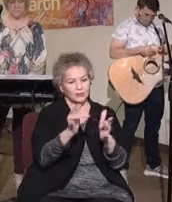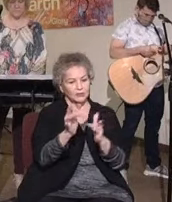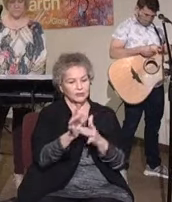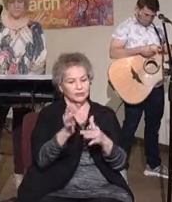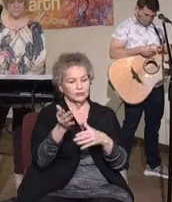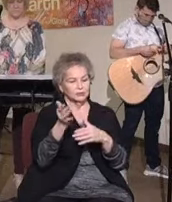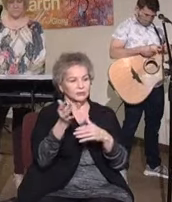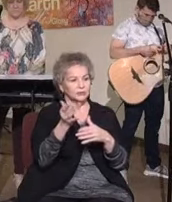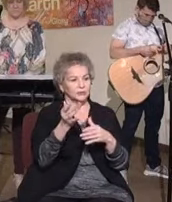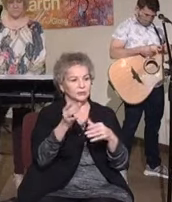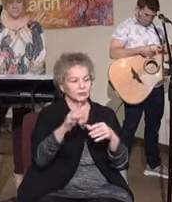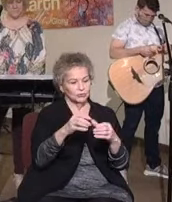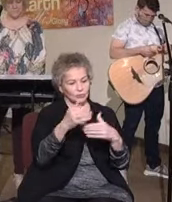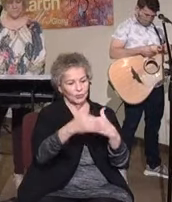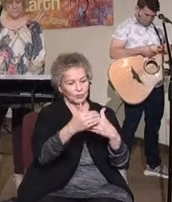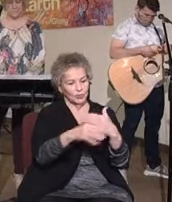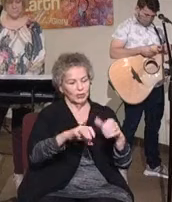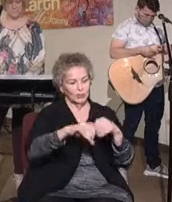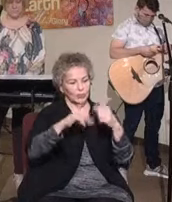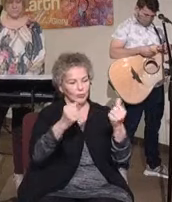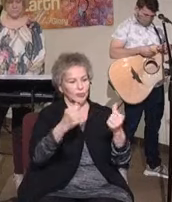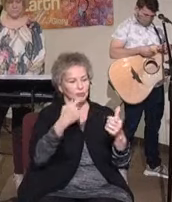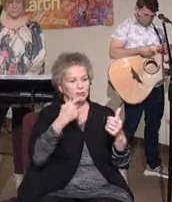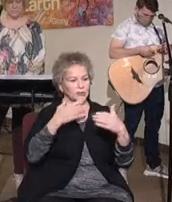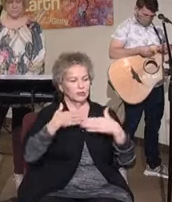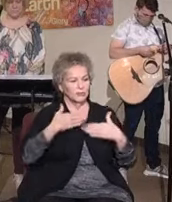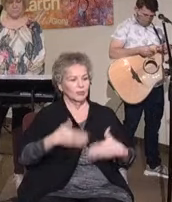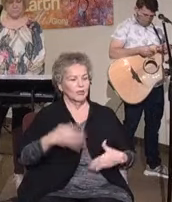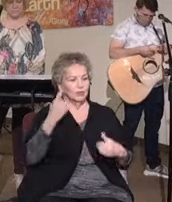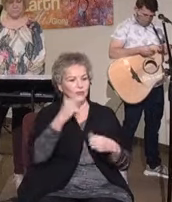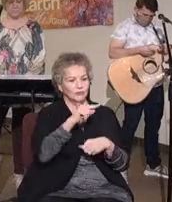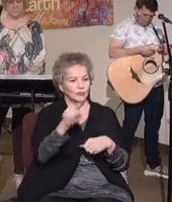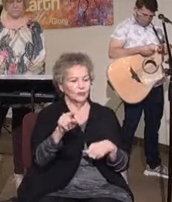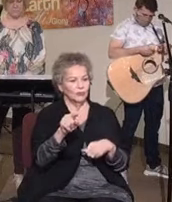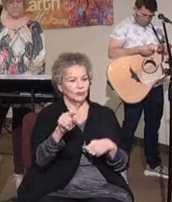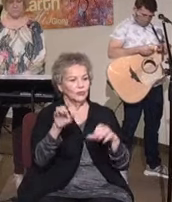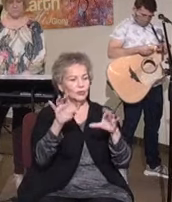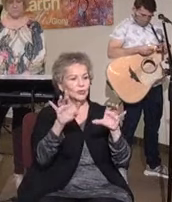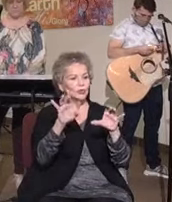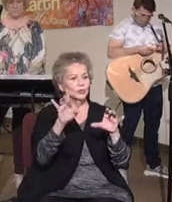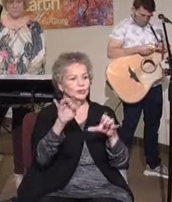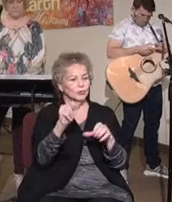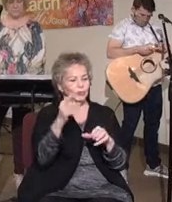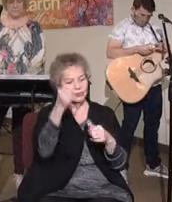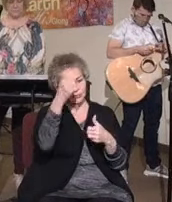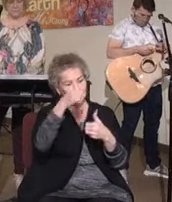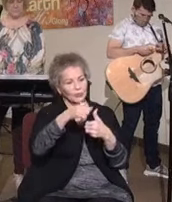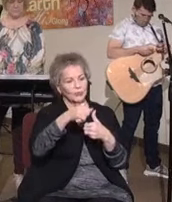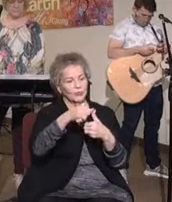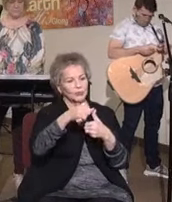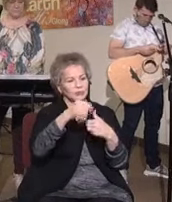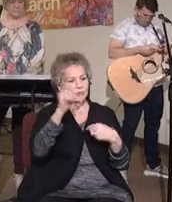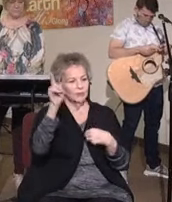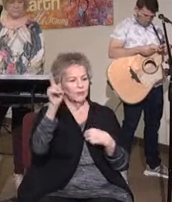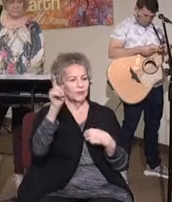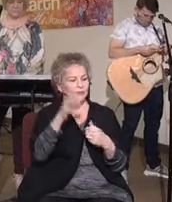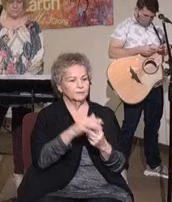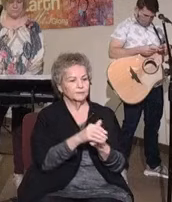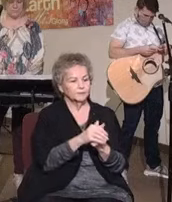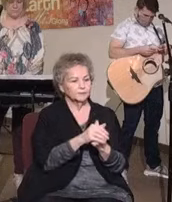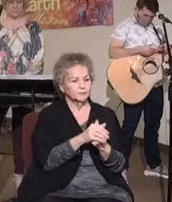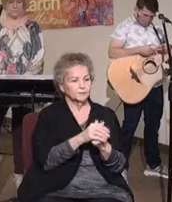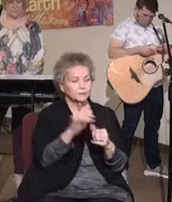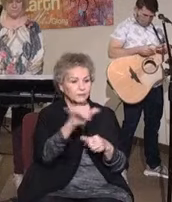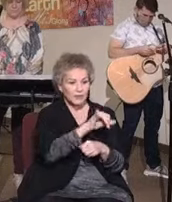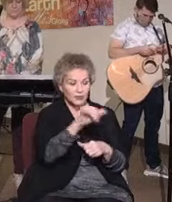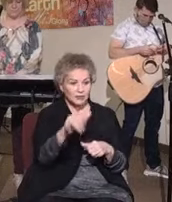thanks, he broke it and said, "This is my body, which is for you. Do this in remembrance of me." In